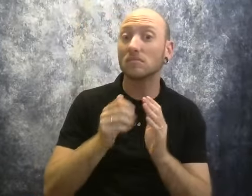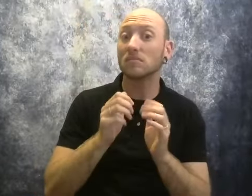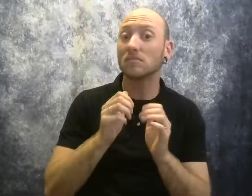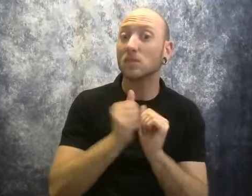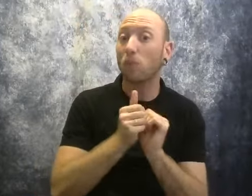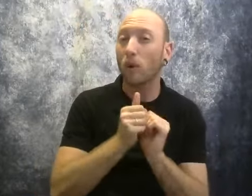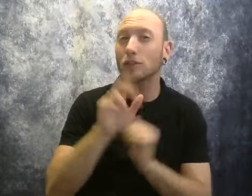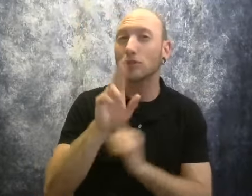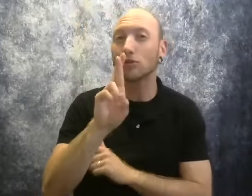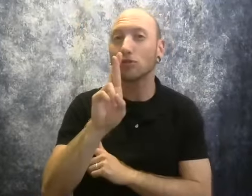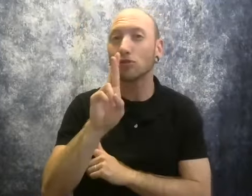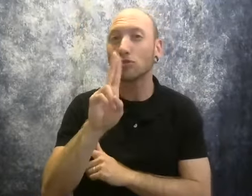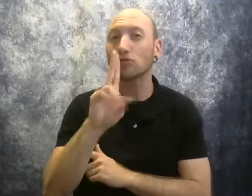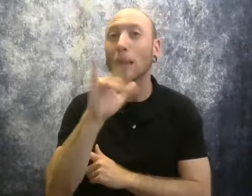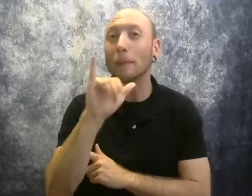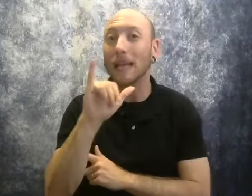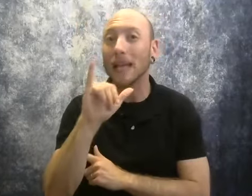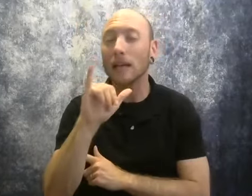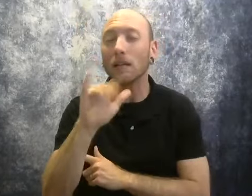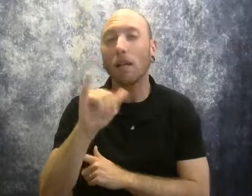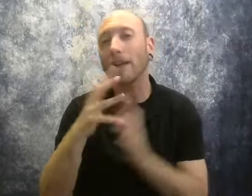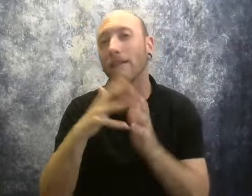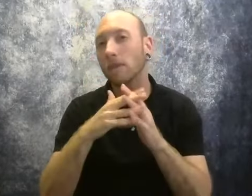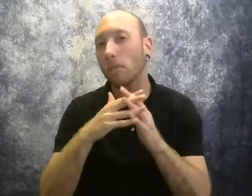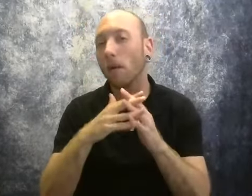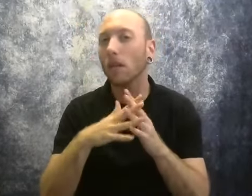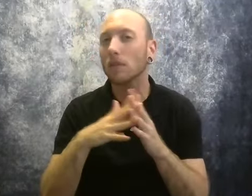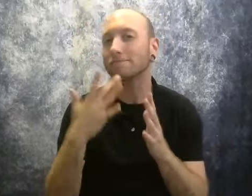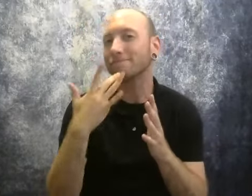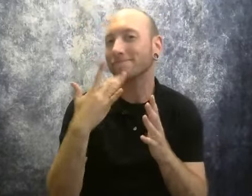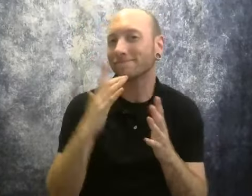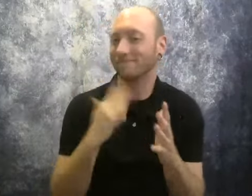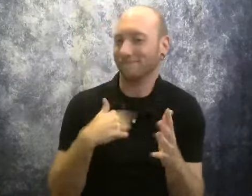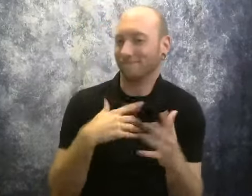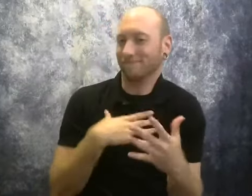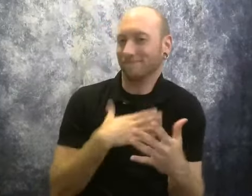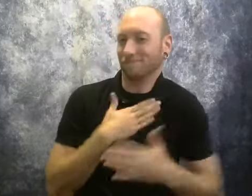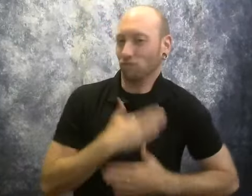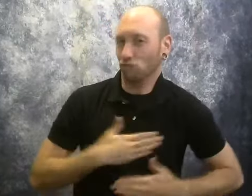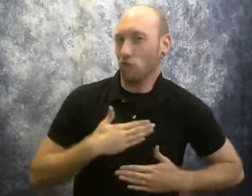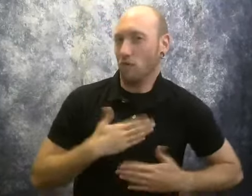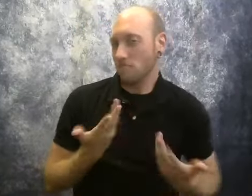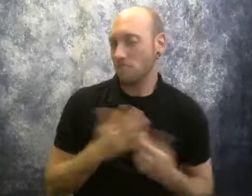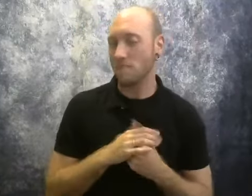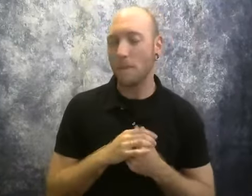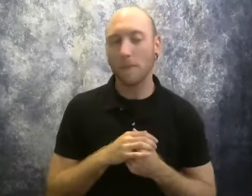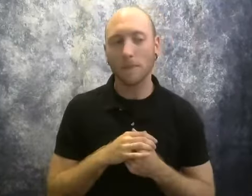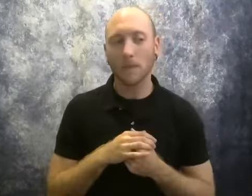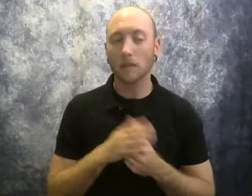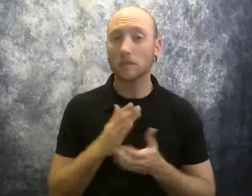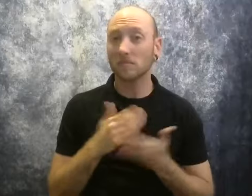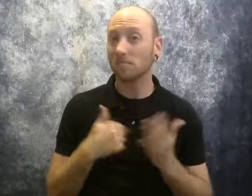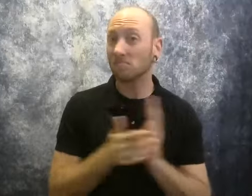sports. Rugby, of course, is a favourite sport here in New Zealand. So one always aspires to be an All